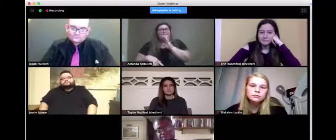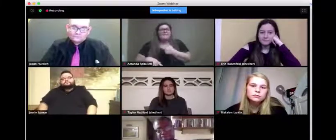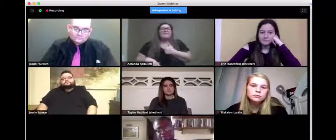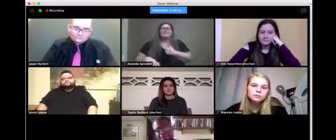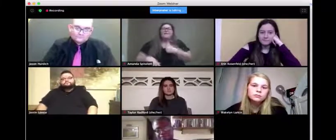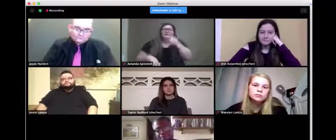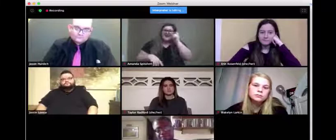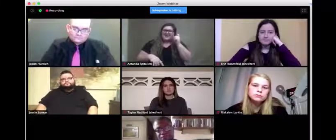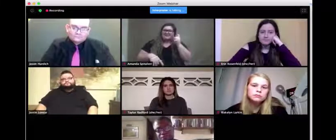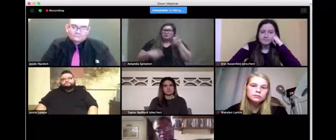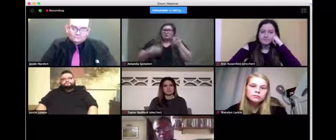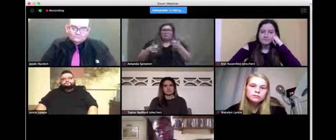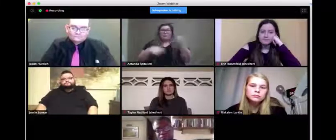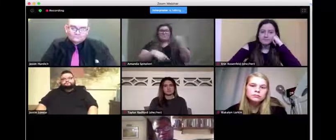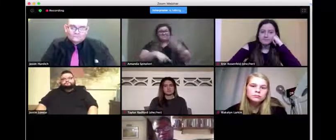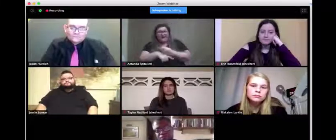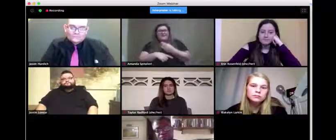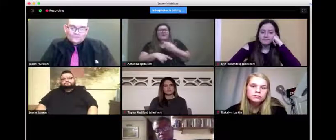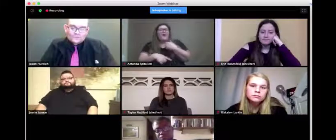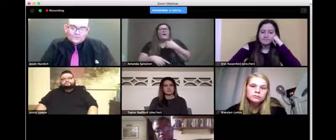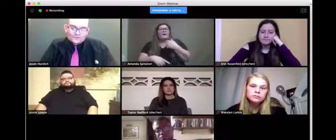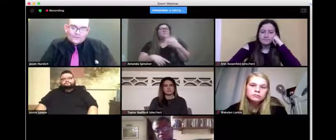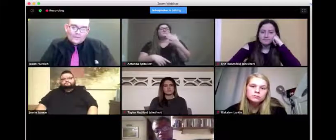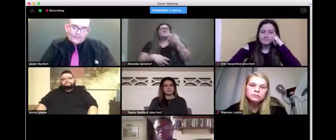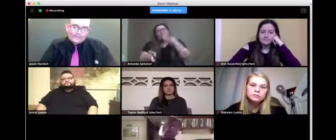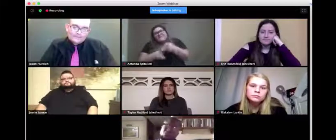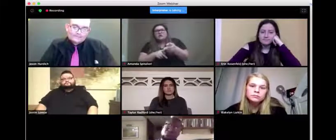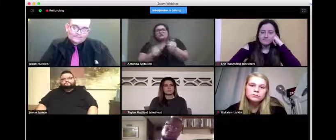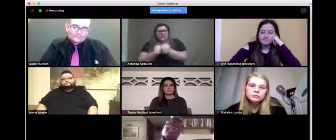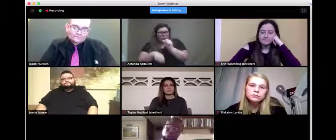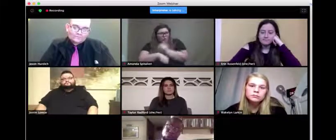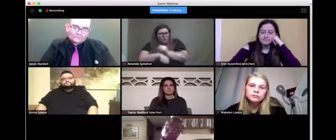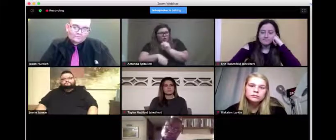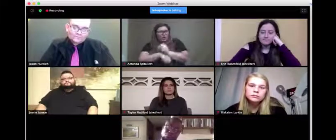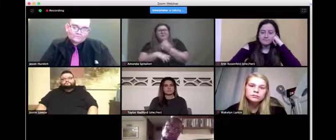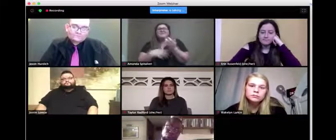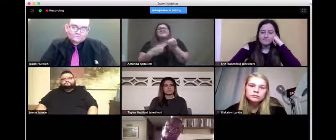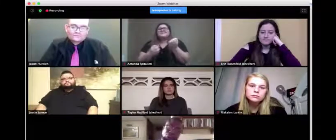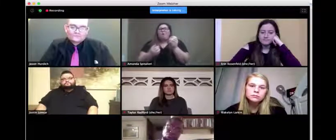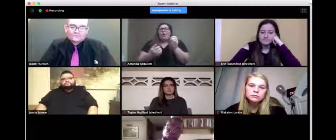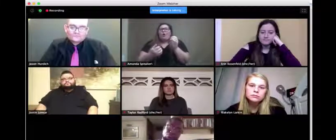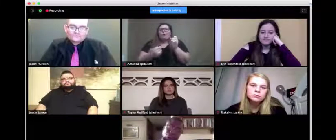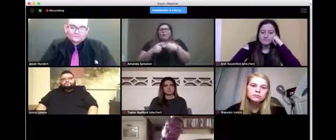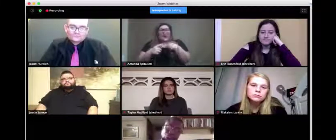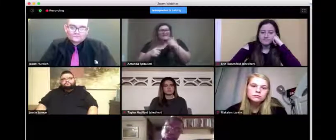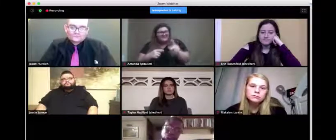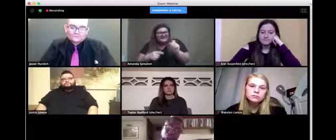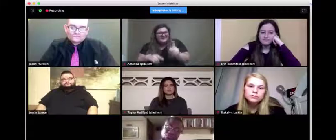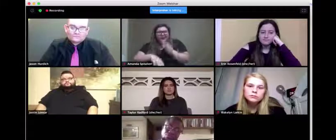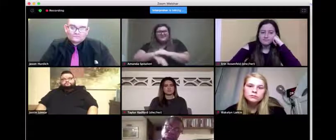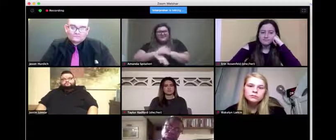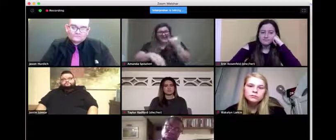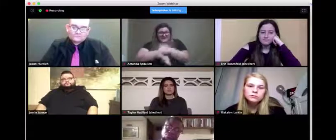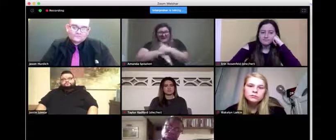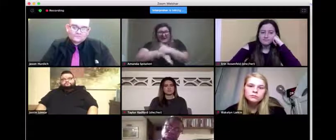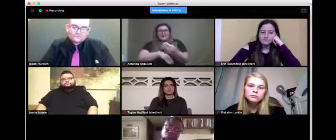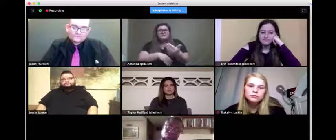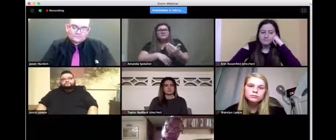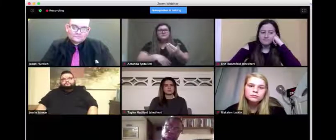at work or TikTok that I'm able to do at night. I can be myself, and I can be funny,